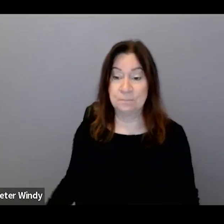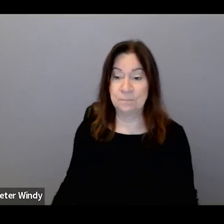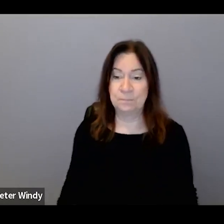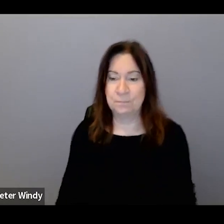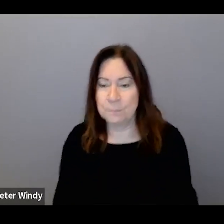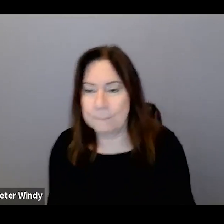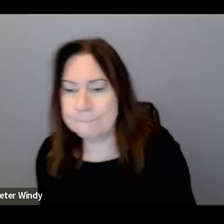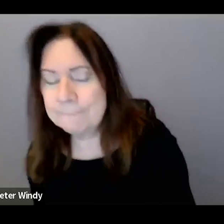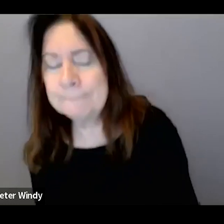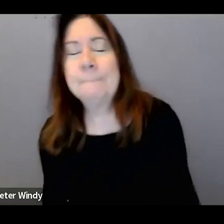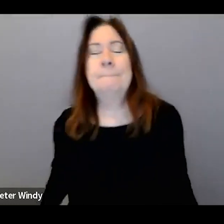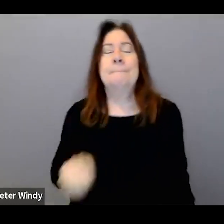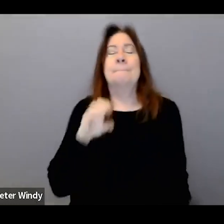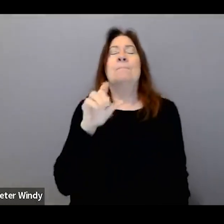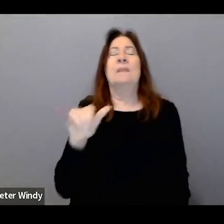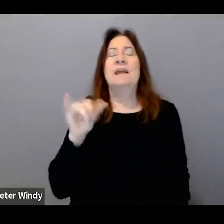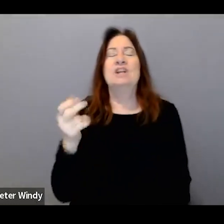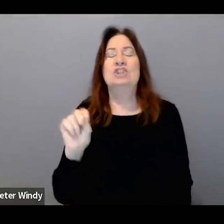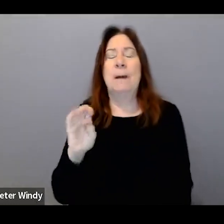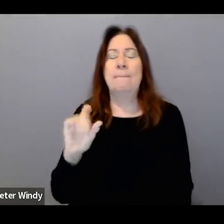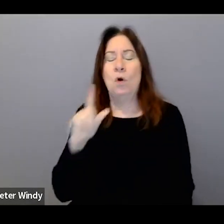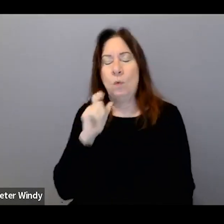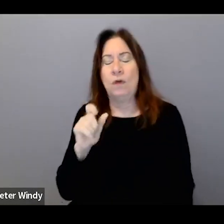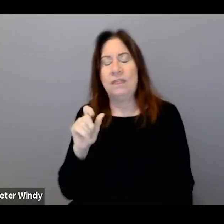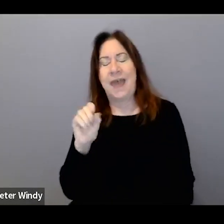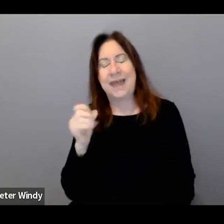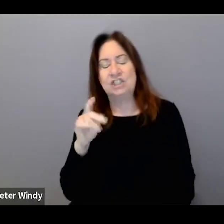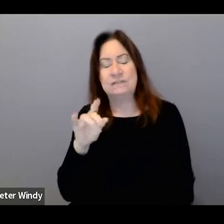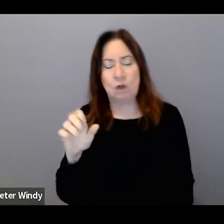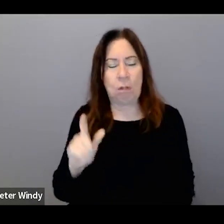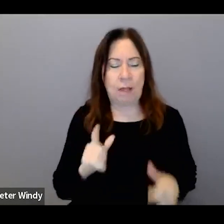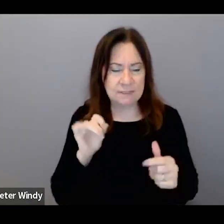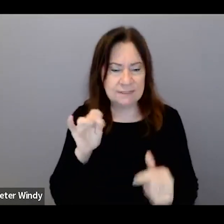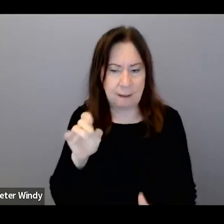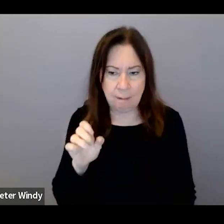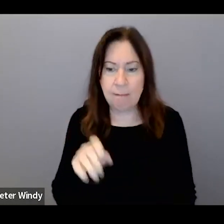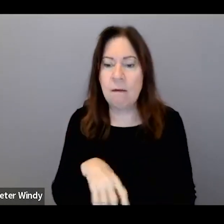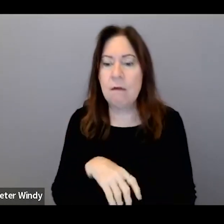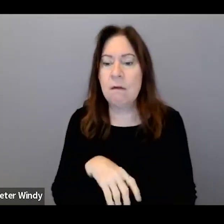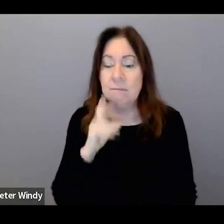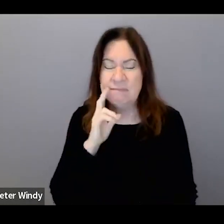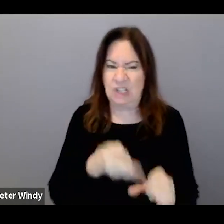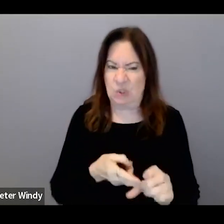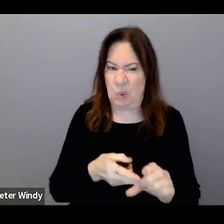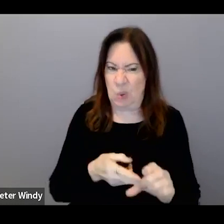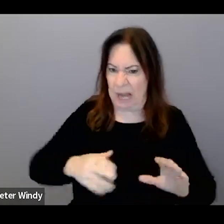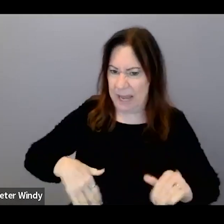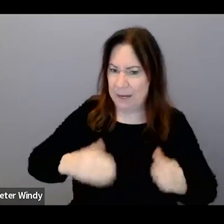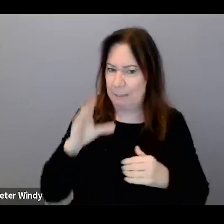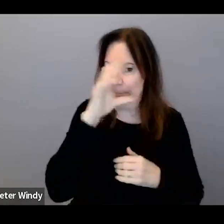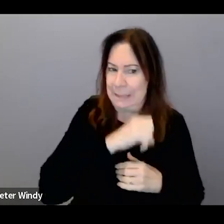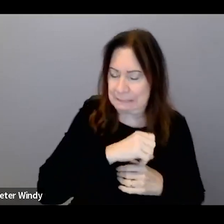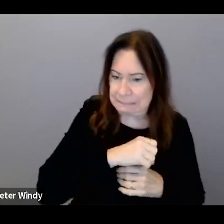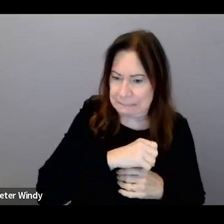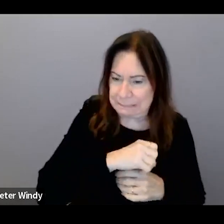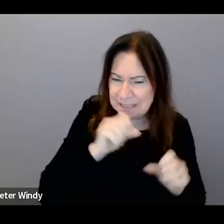Hey Clay, John Boyle with Asheville Watchdog. Um, I joined a little bit late, so I might have missed some of this, but could